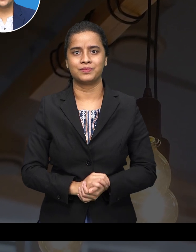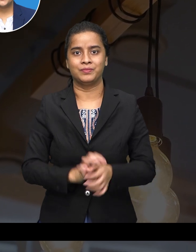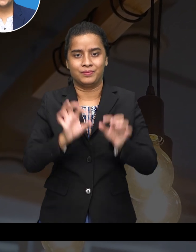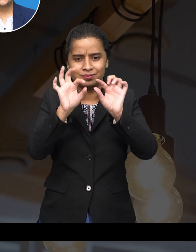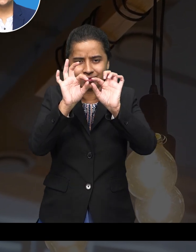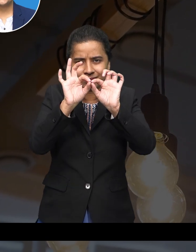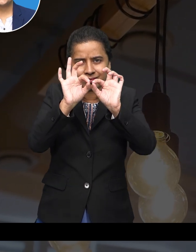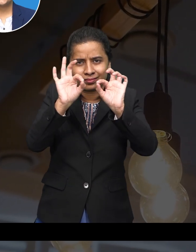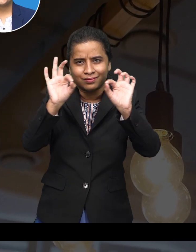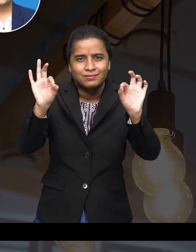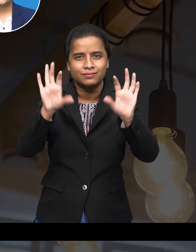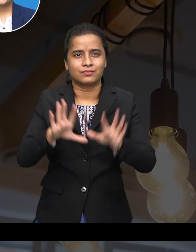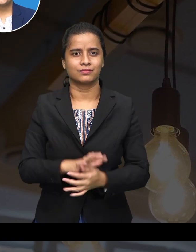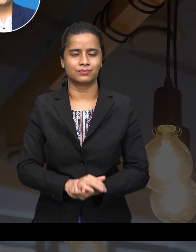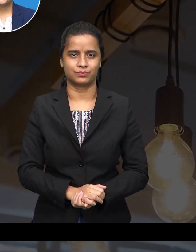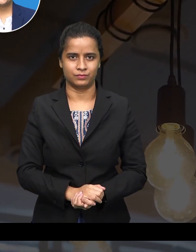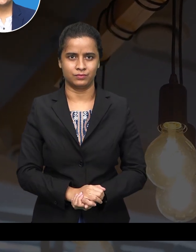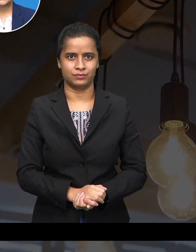Wire,